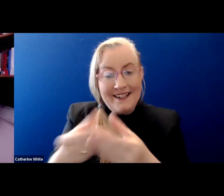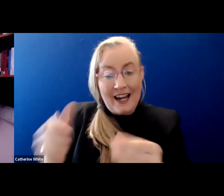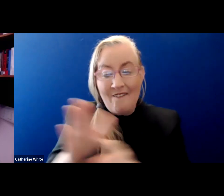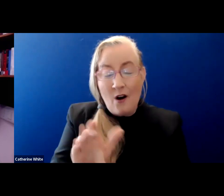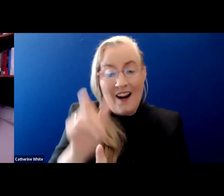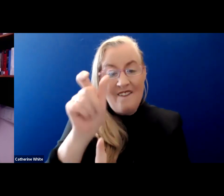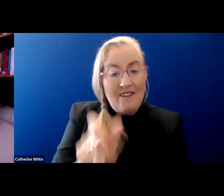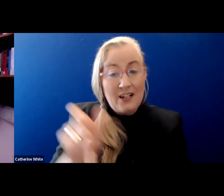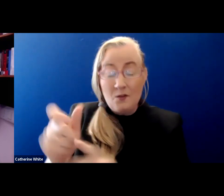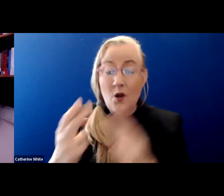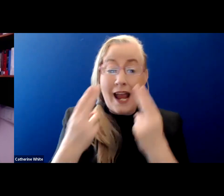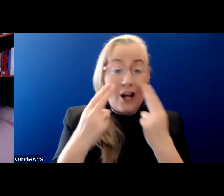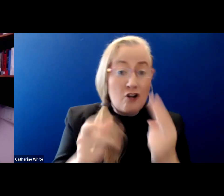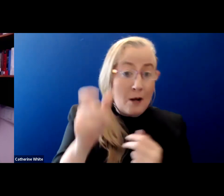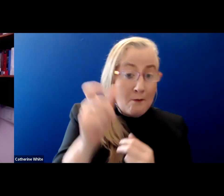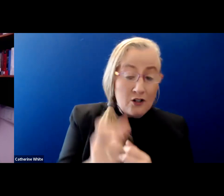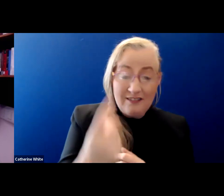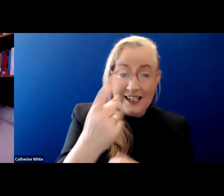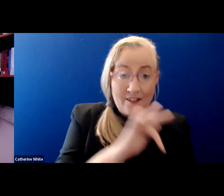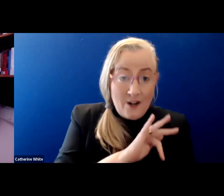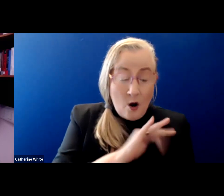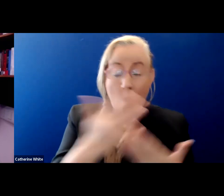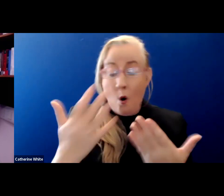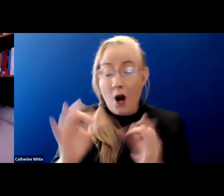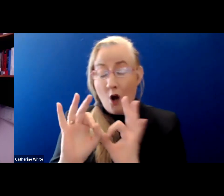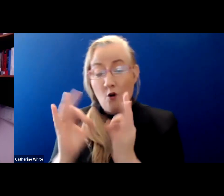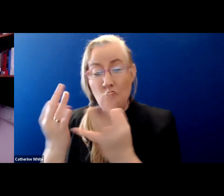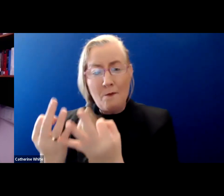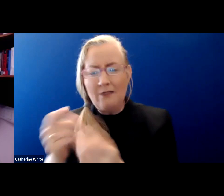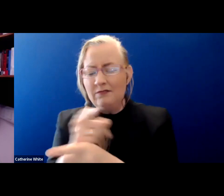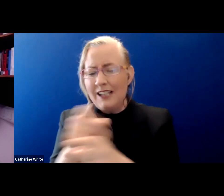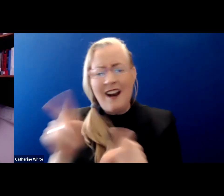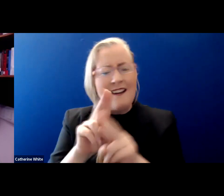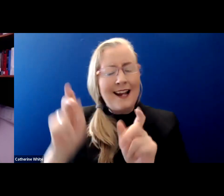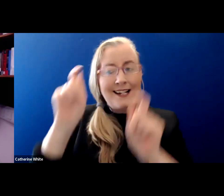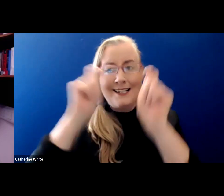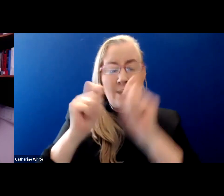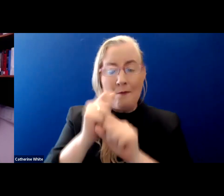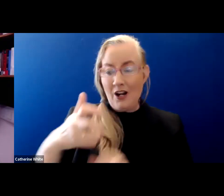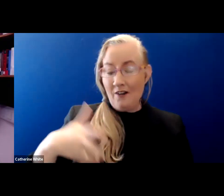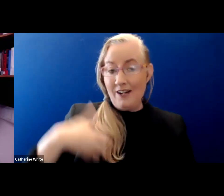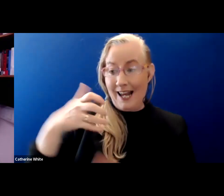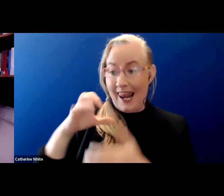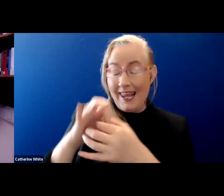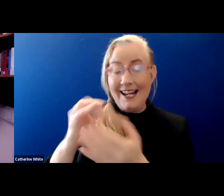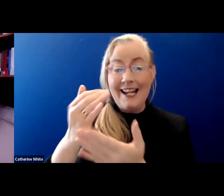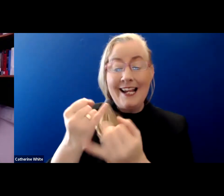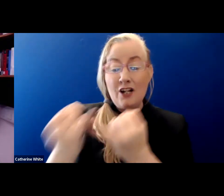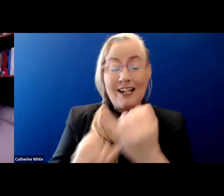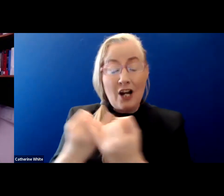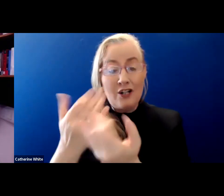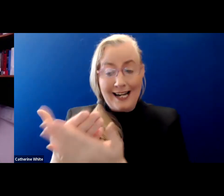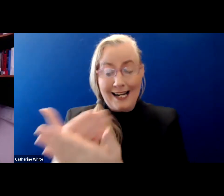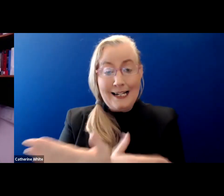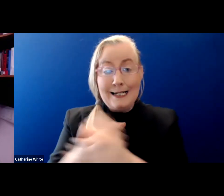natural persons, whether individuals or groups, have not been considered as victims of aggression in the international legal system to